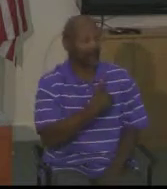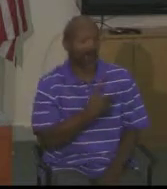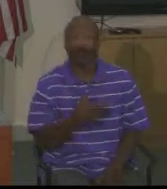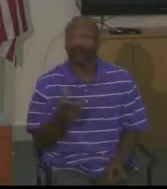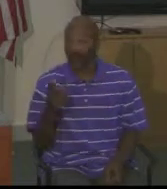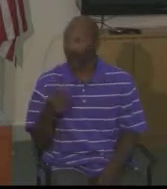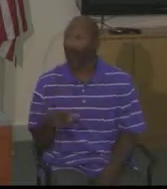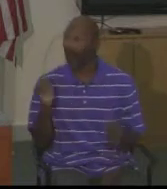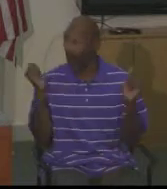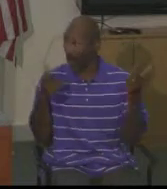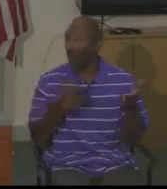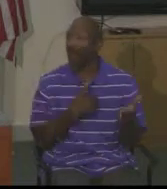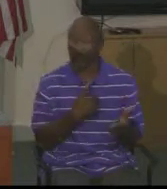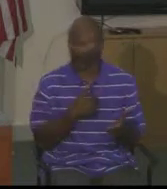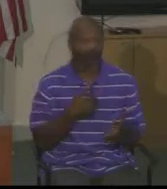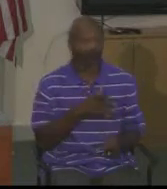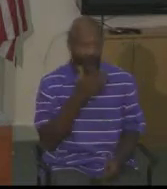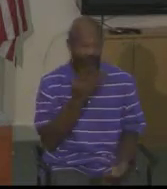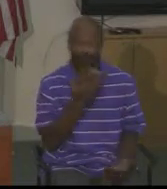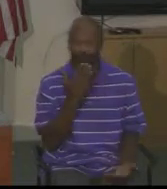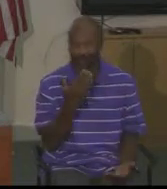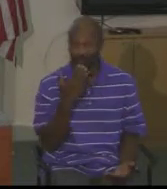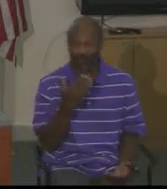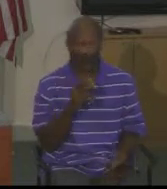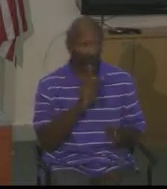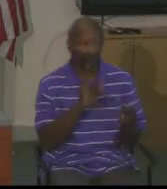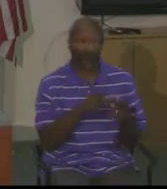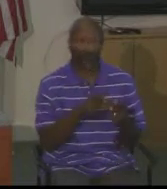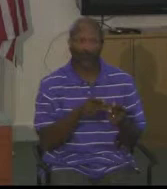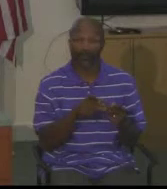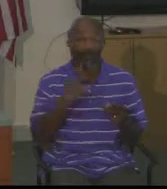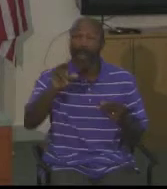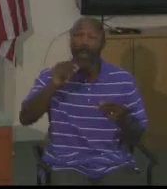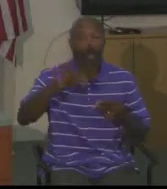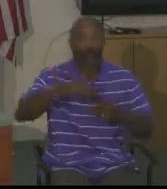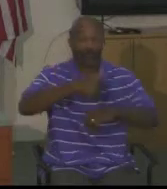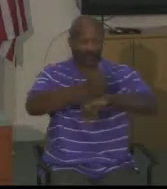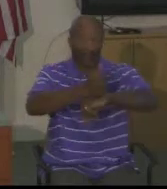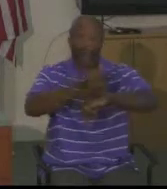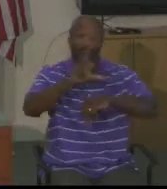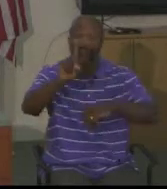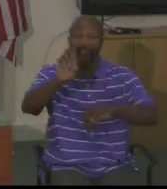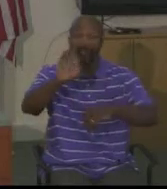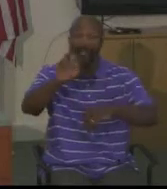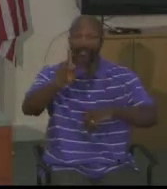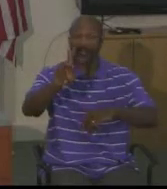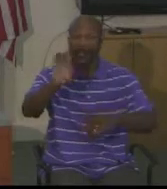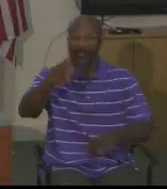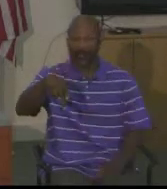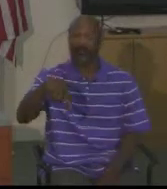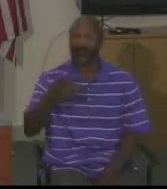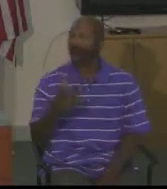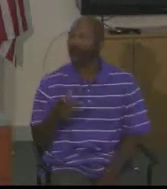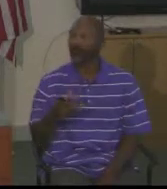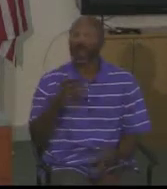one. Everybody's got one or has access, okay. So probably in 2 weeks, maybe 3,